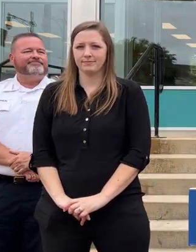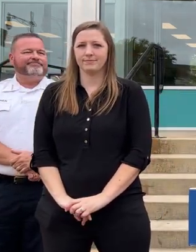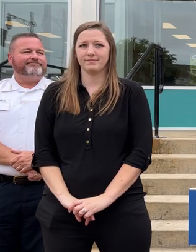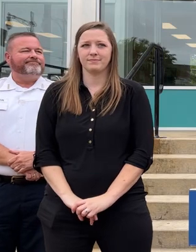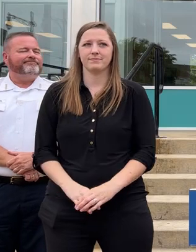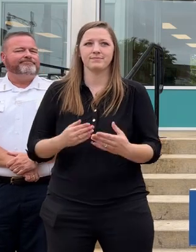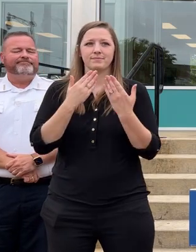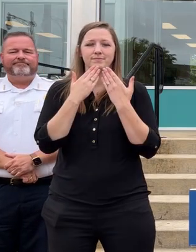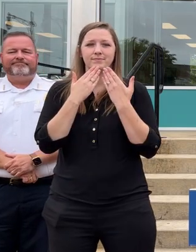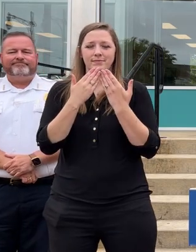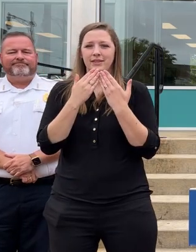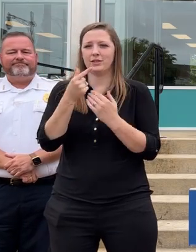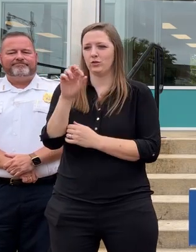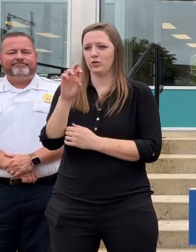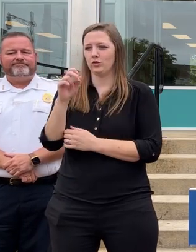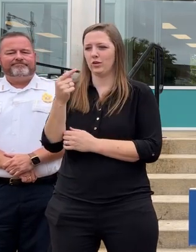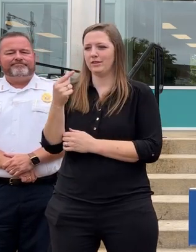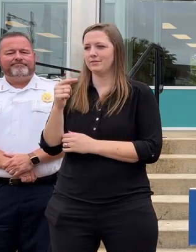Thank you, Greg.